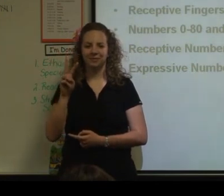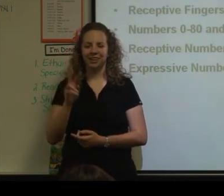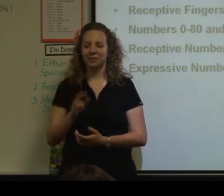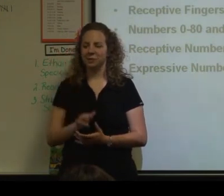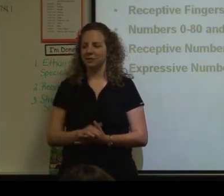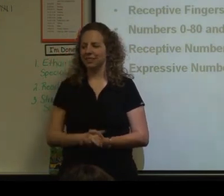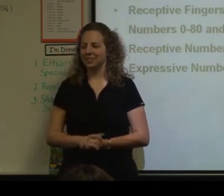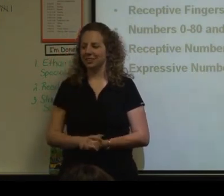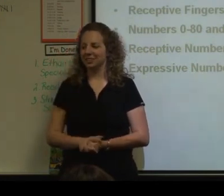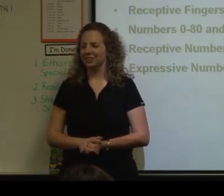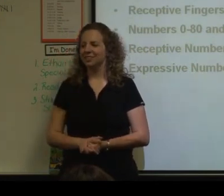Okay, so what was the answer?